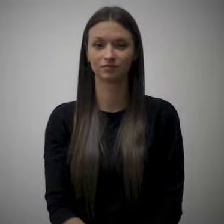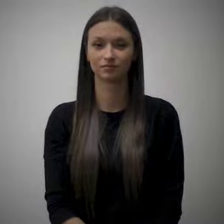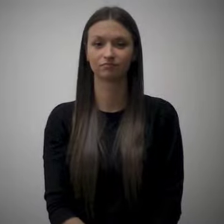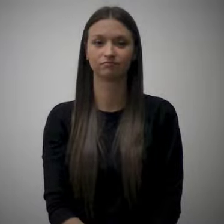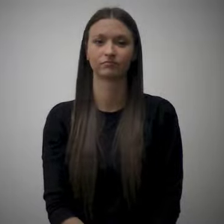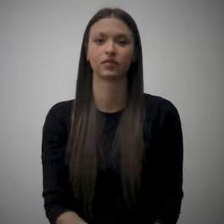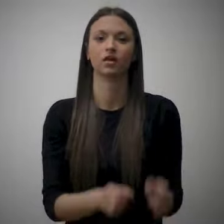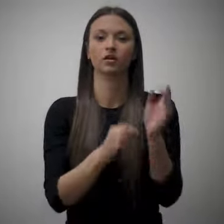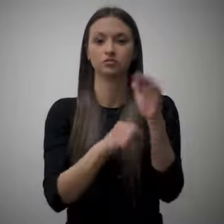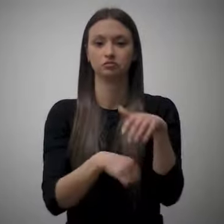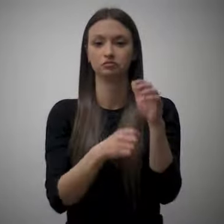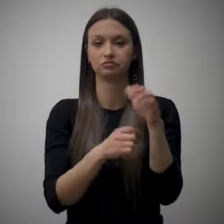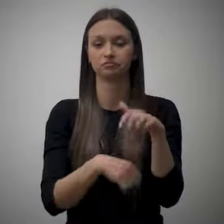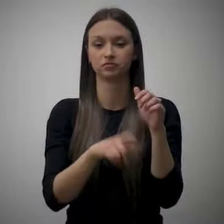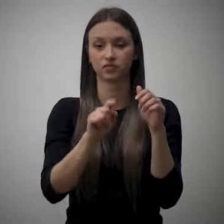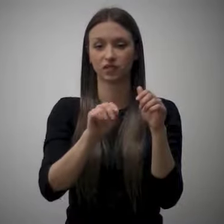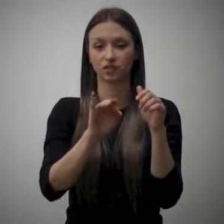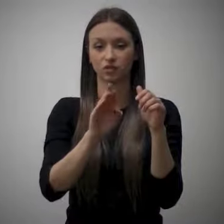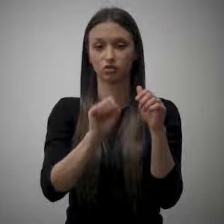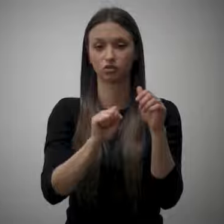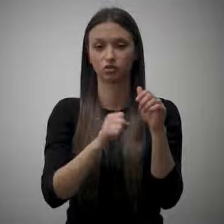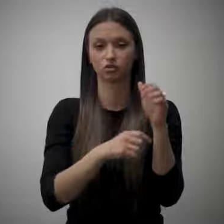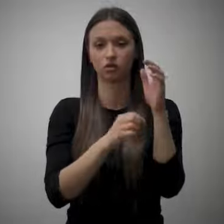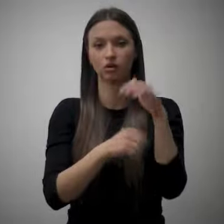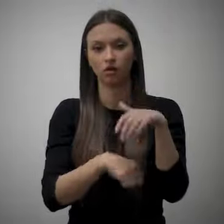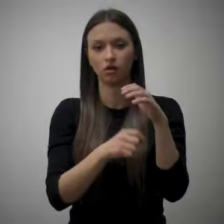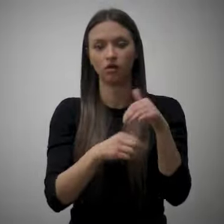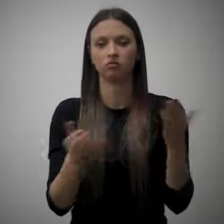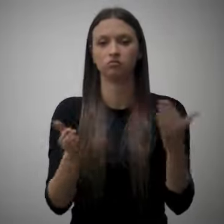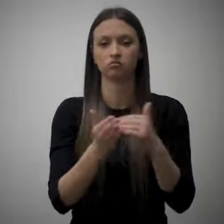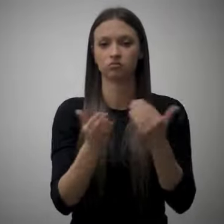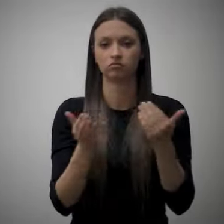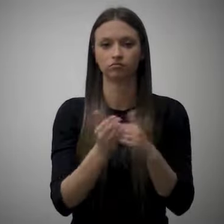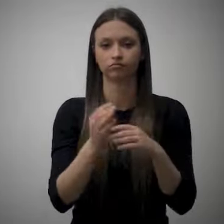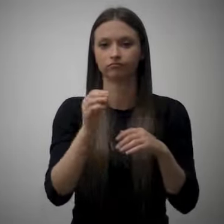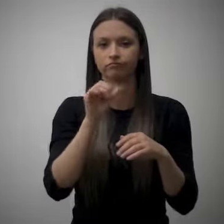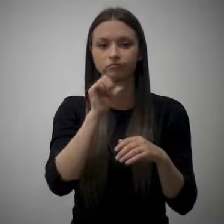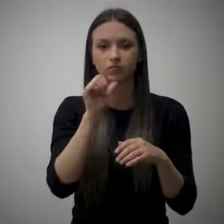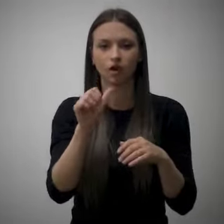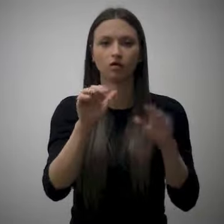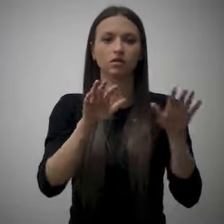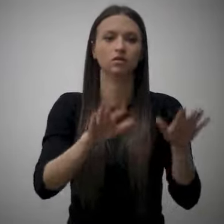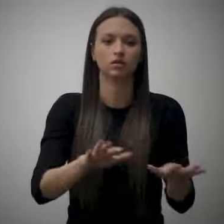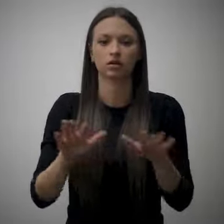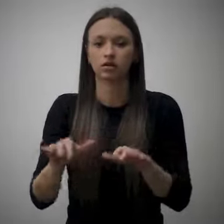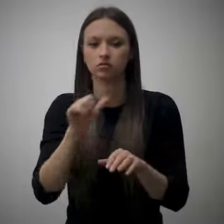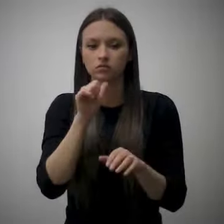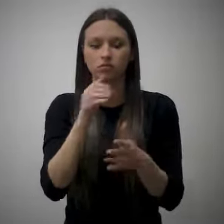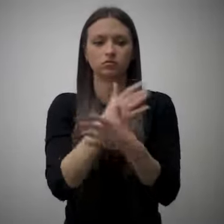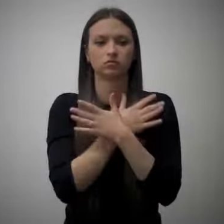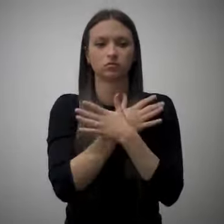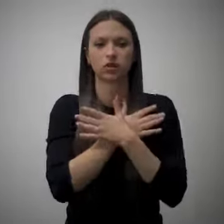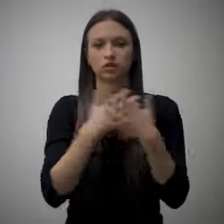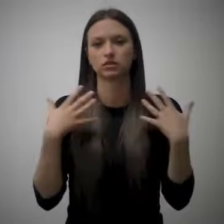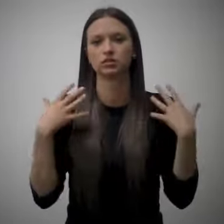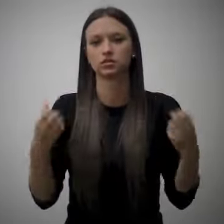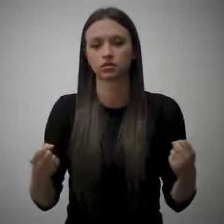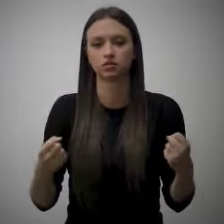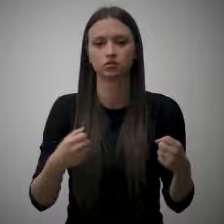When you overuse your connective tissues, giving them no time to rest and heal, they scar and